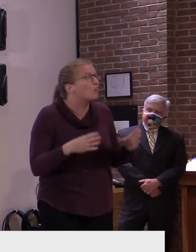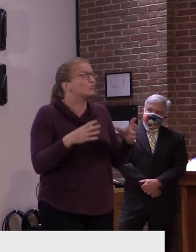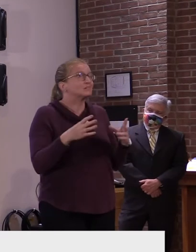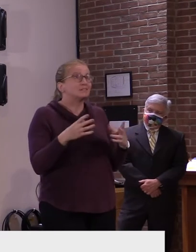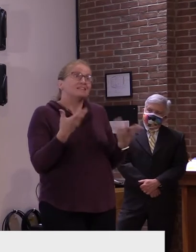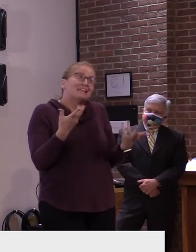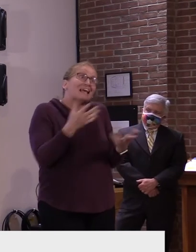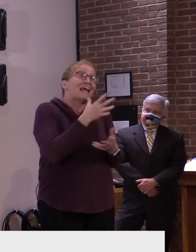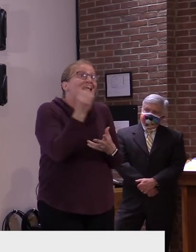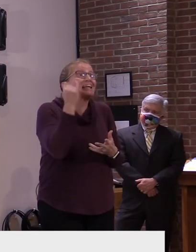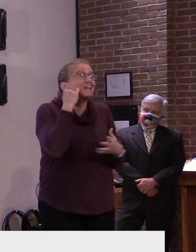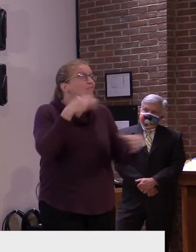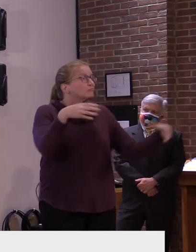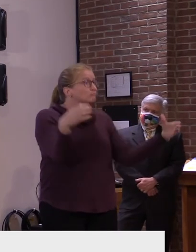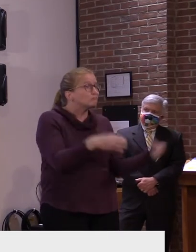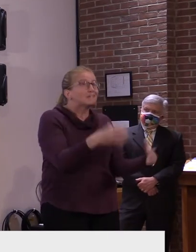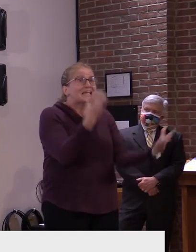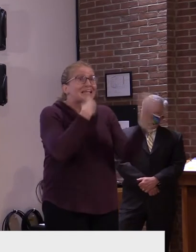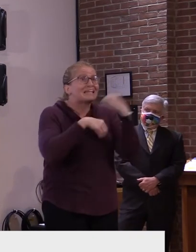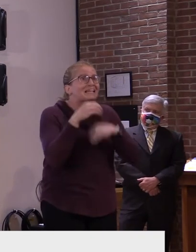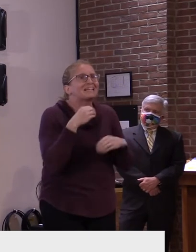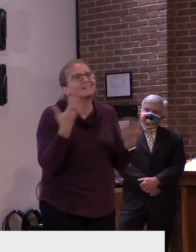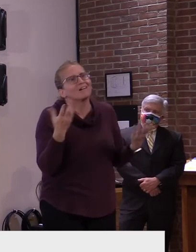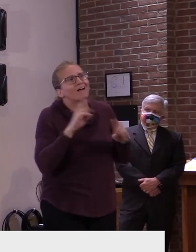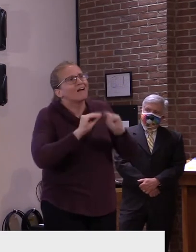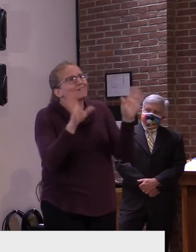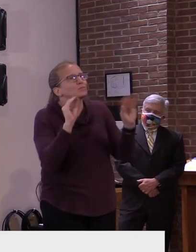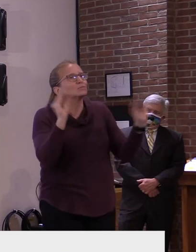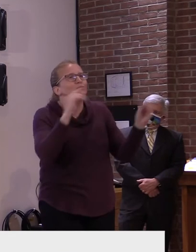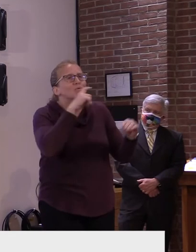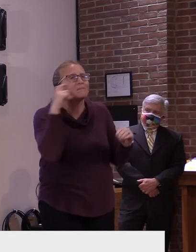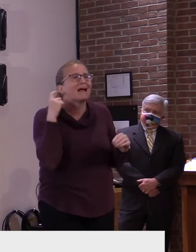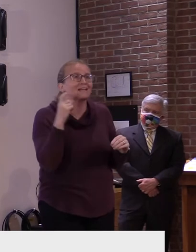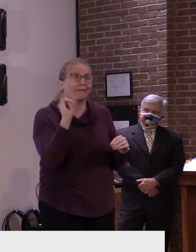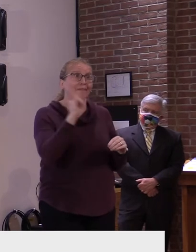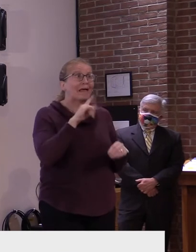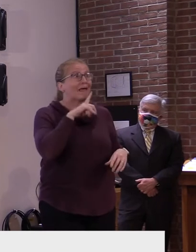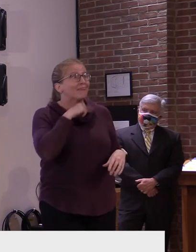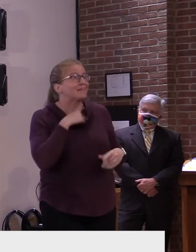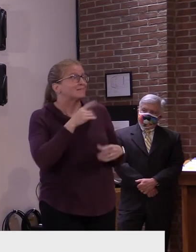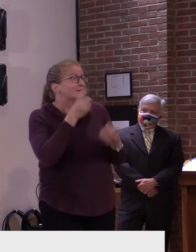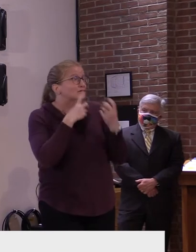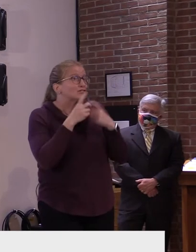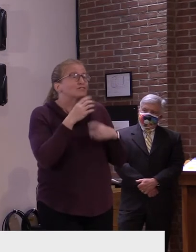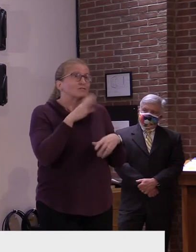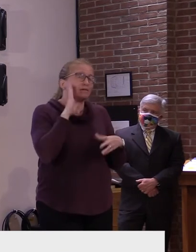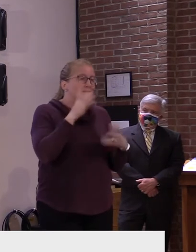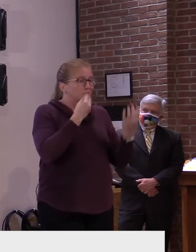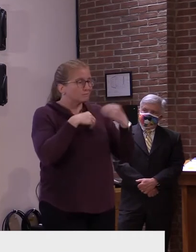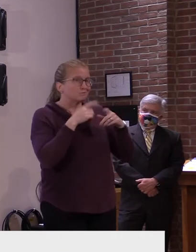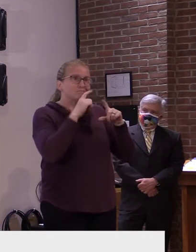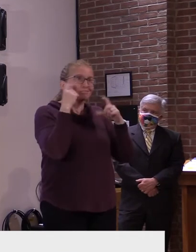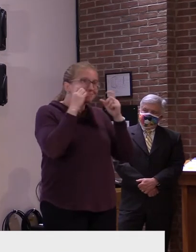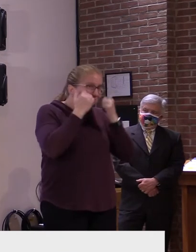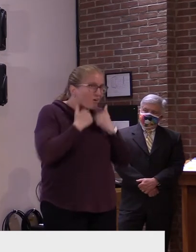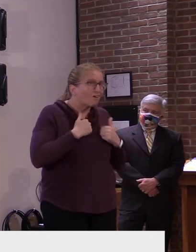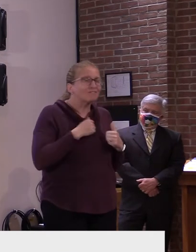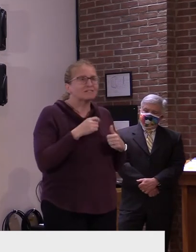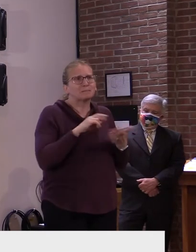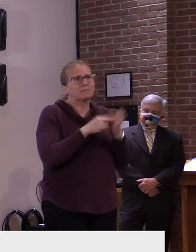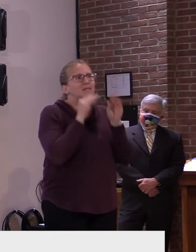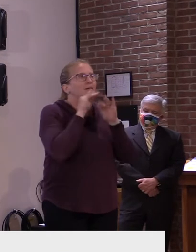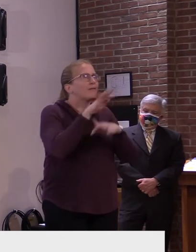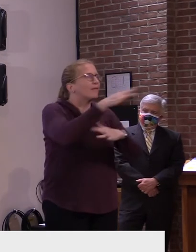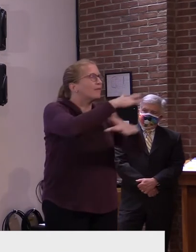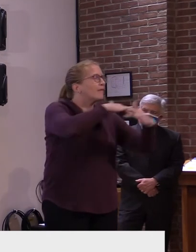without masks on like at a thanksgiving dinner and in this regard we do need to learn from